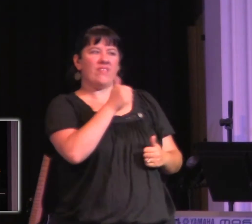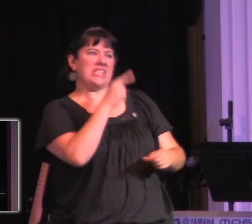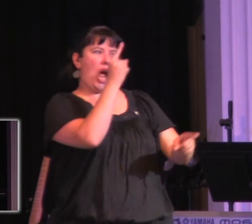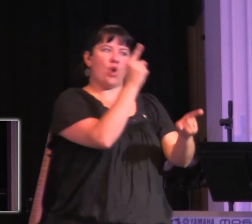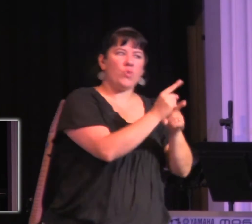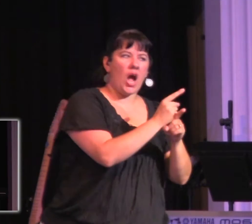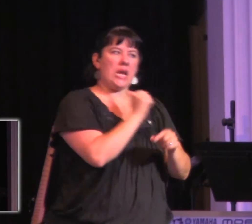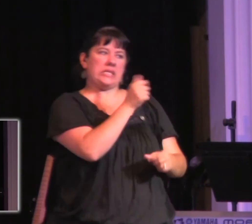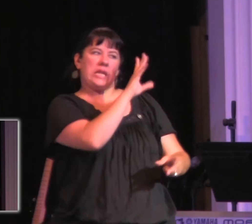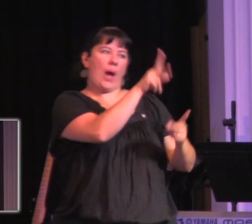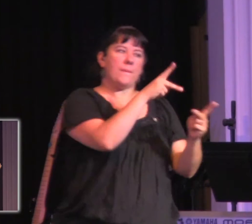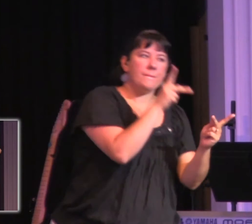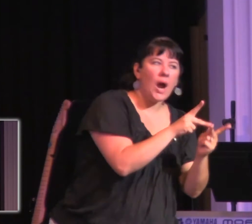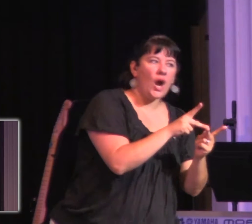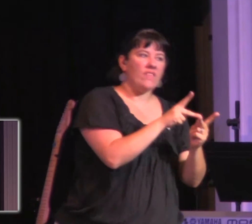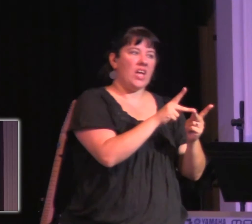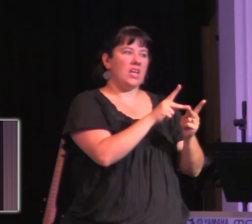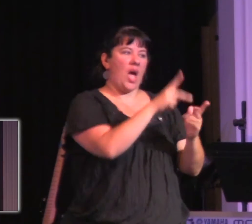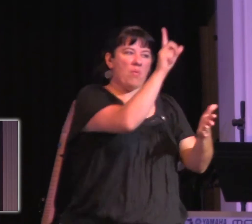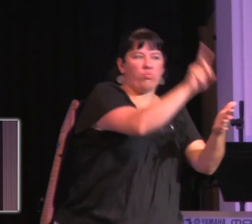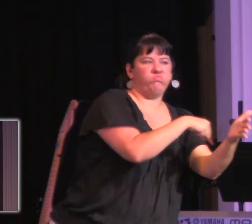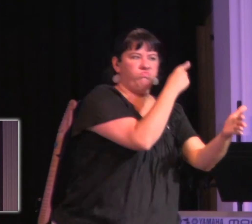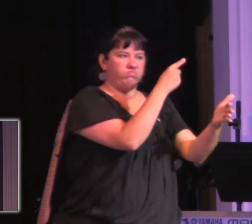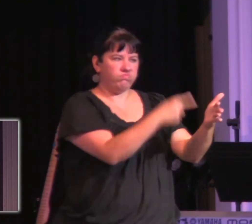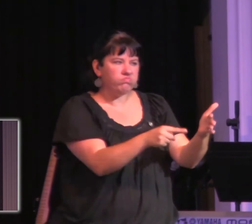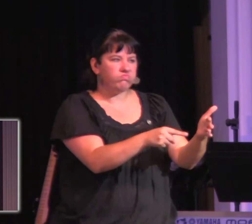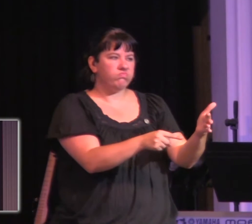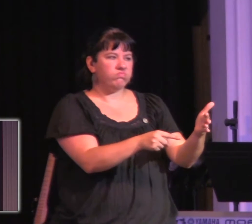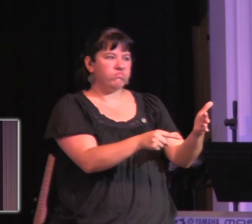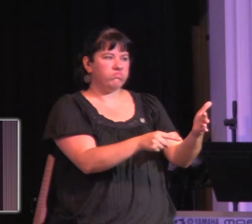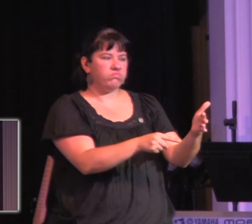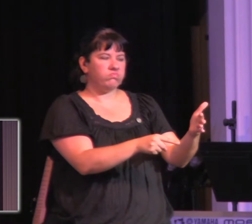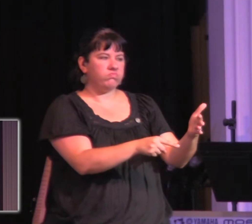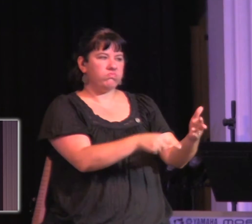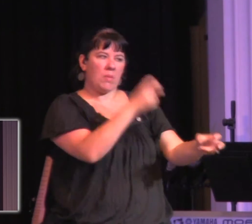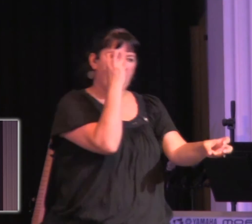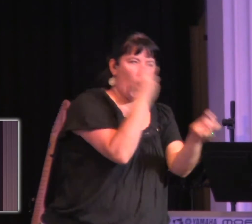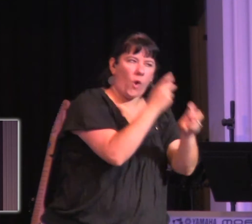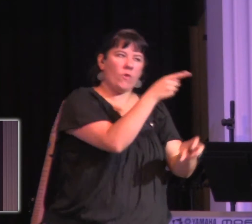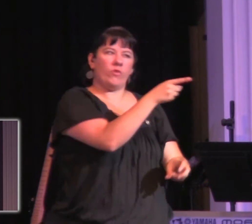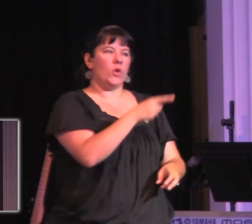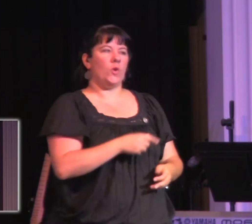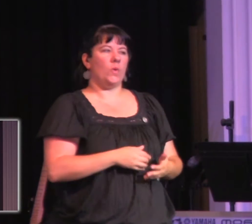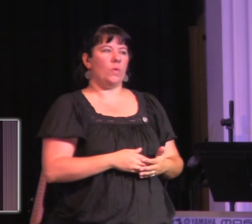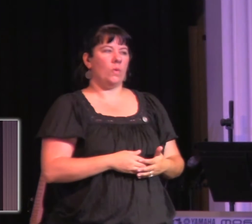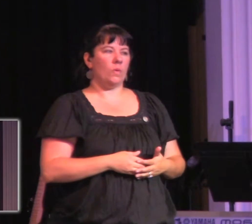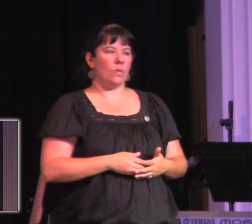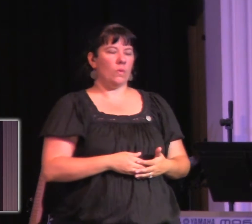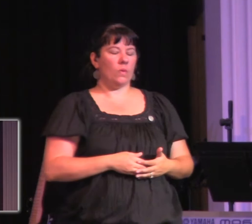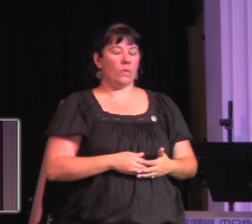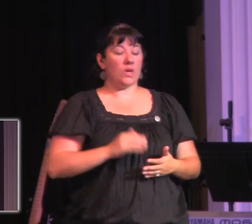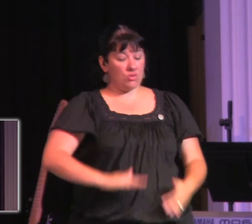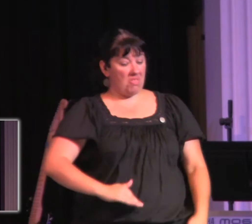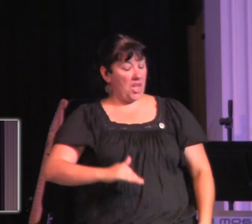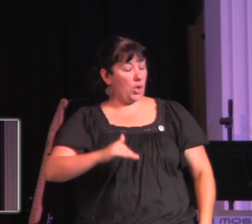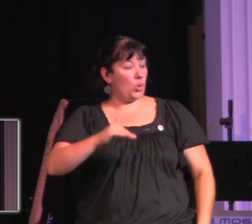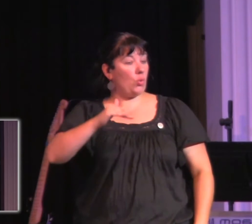condemnation. You're going to get ridiculed. You're going to get the harshness of the law. You better toe the line. And so they grow up, they come out